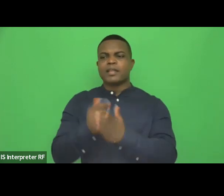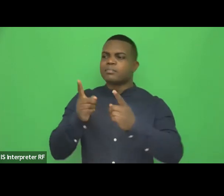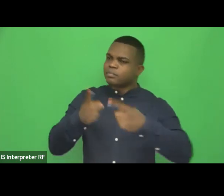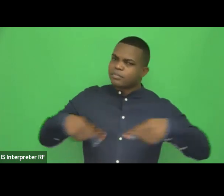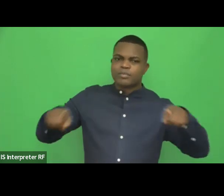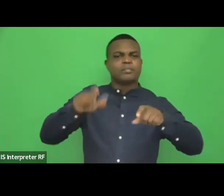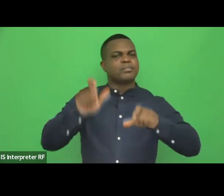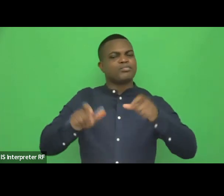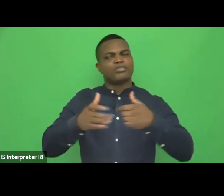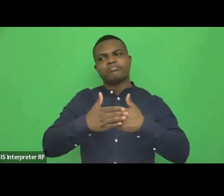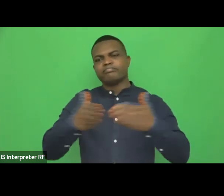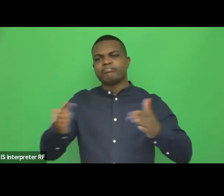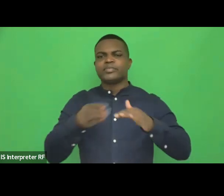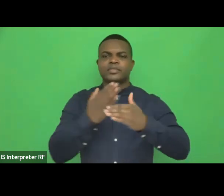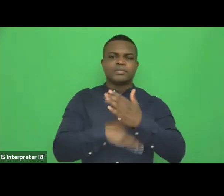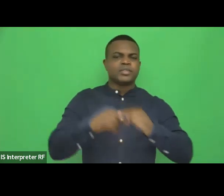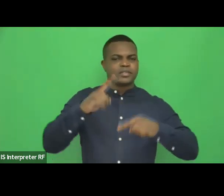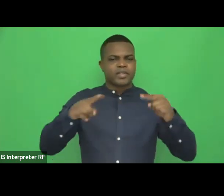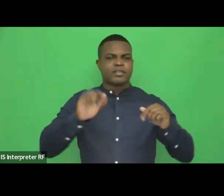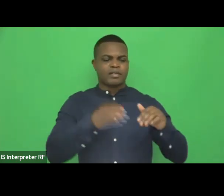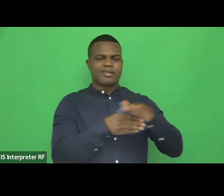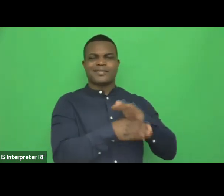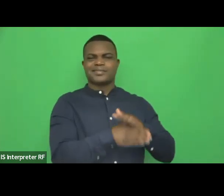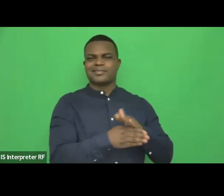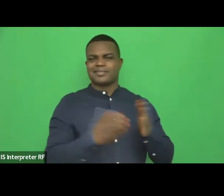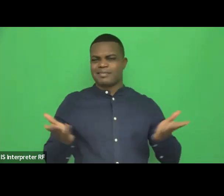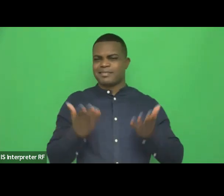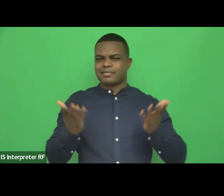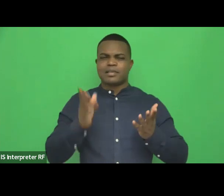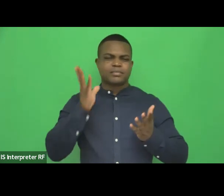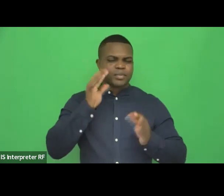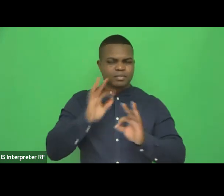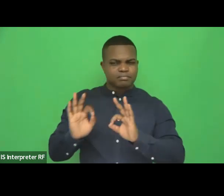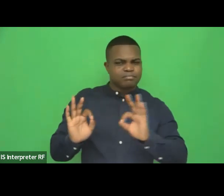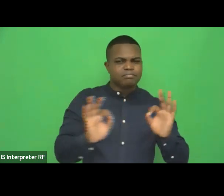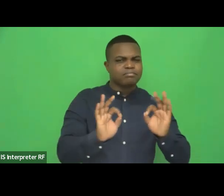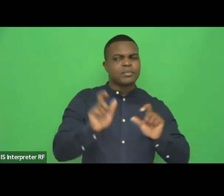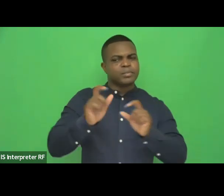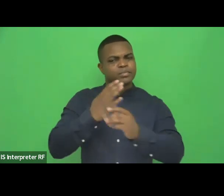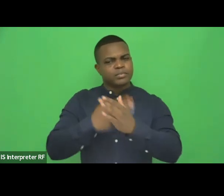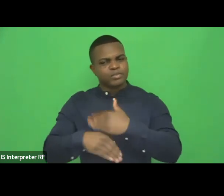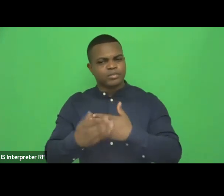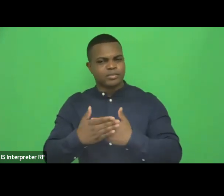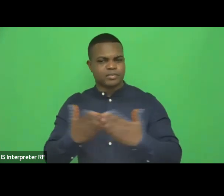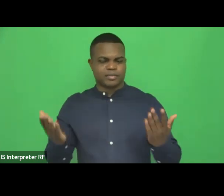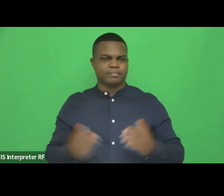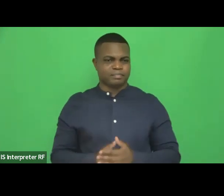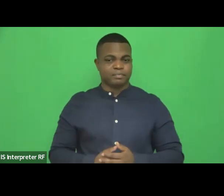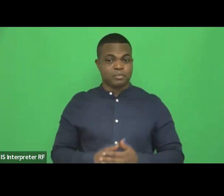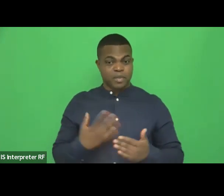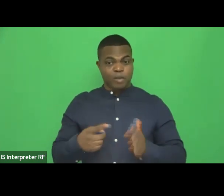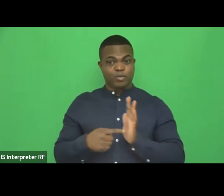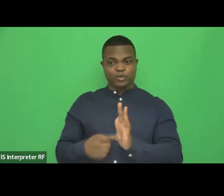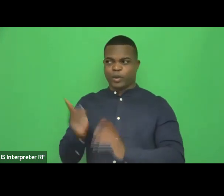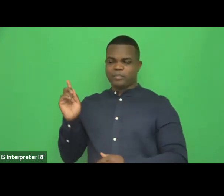Okay, so that was a demo of reading in ebooks and showed the navigation features there, and in doing